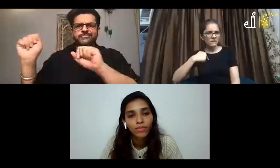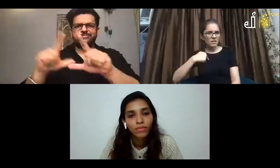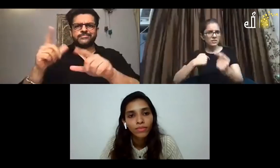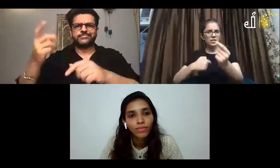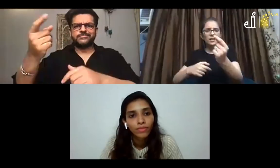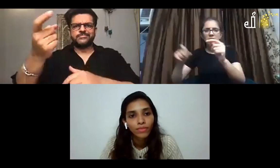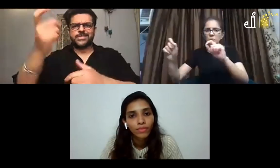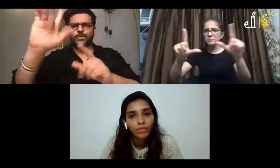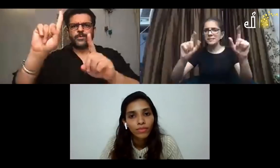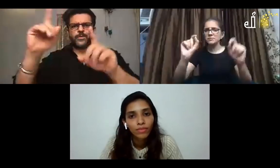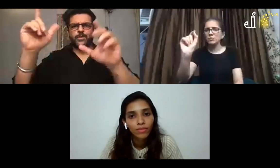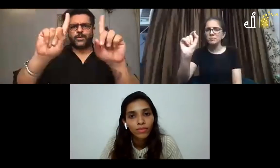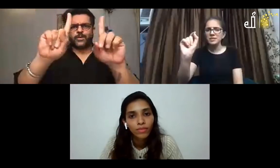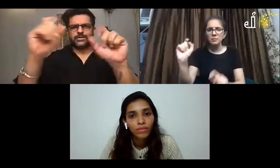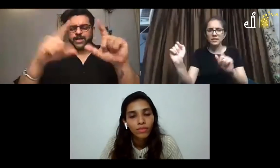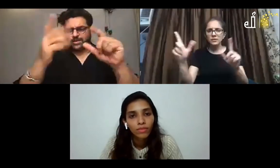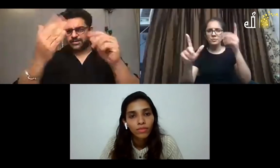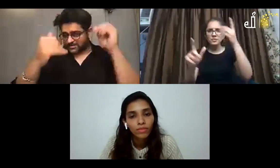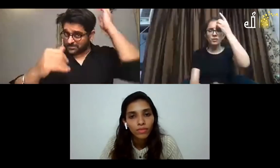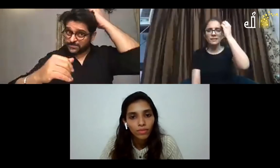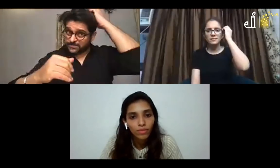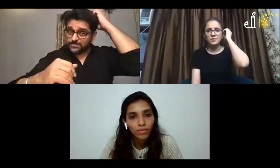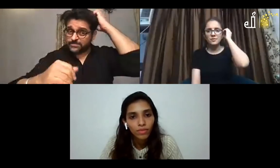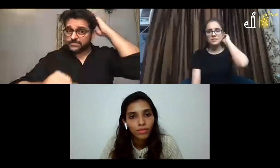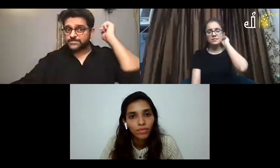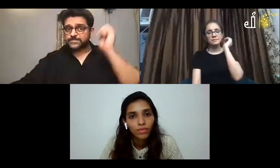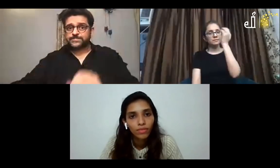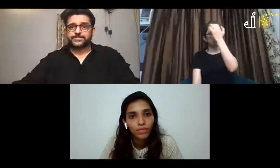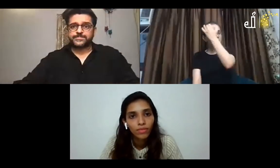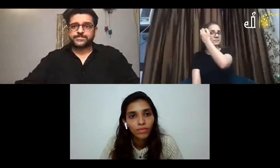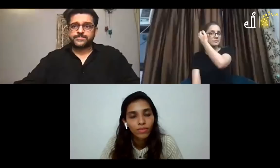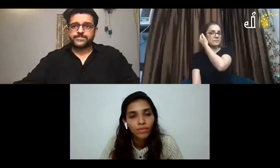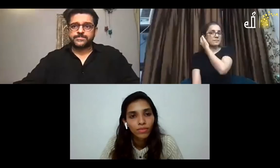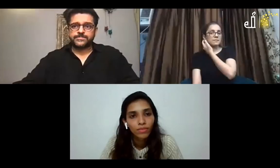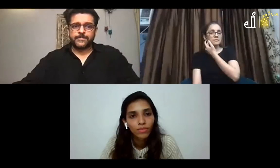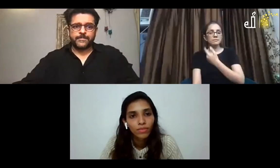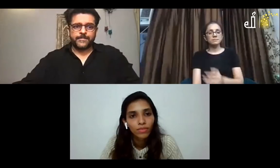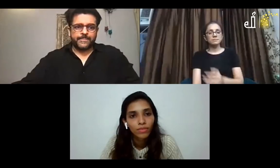very perfectly. Can The you, 1 minute, Amar, can you be spotlighted first?